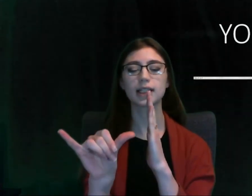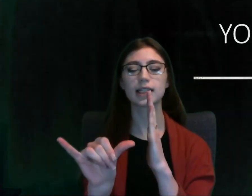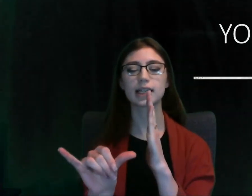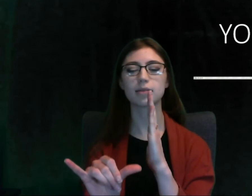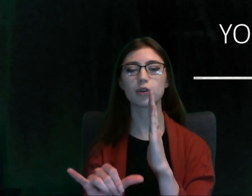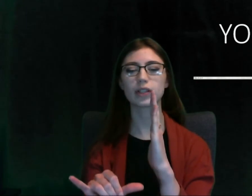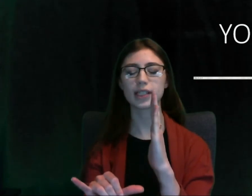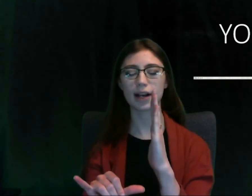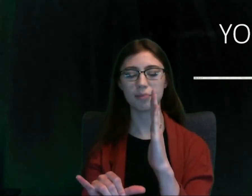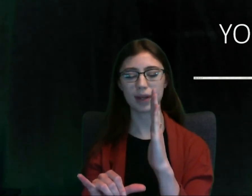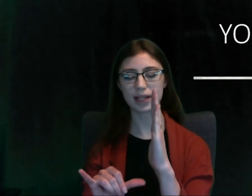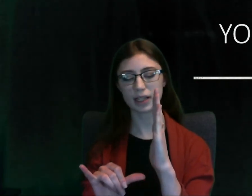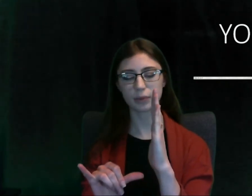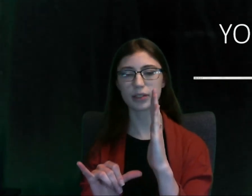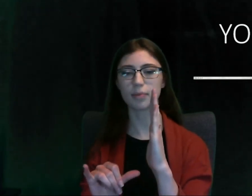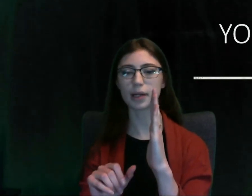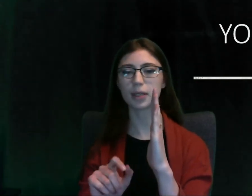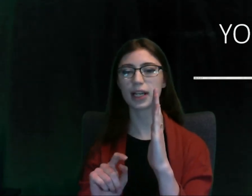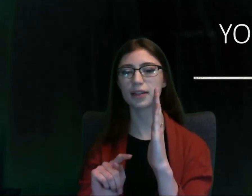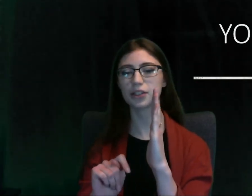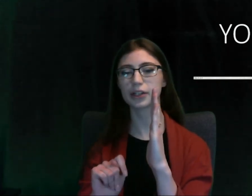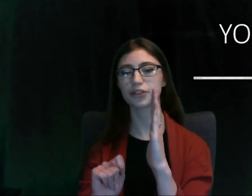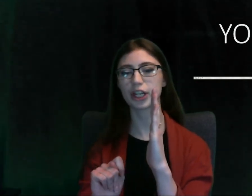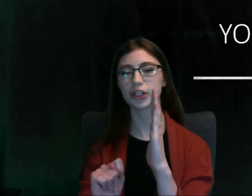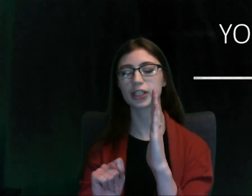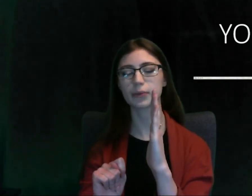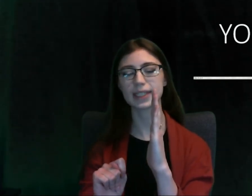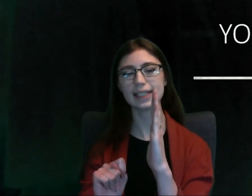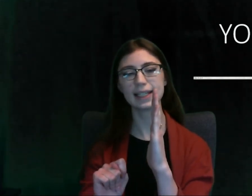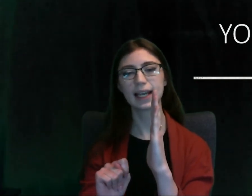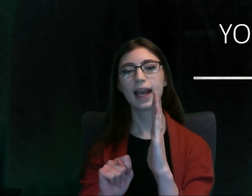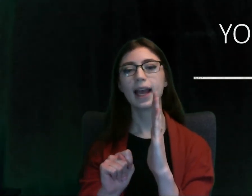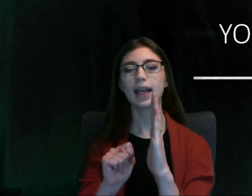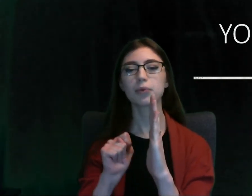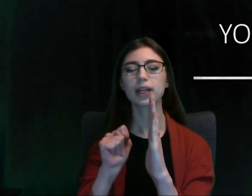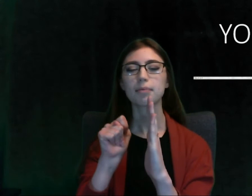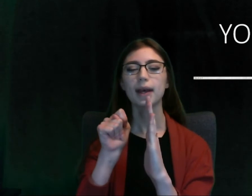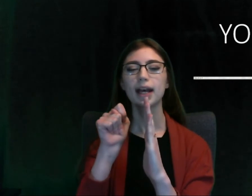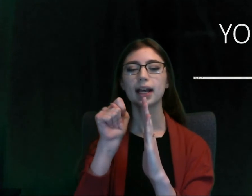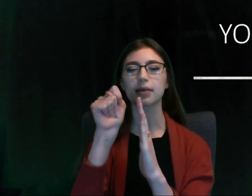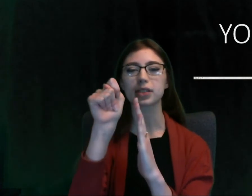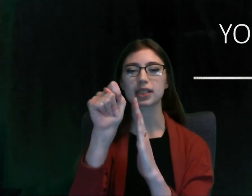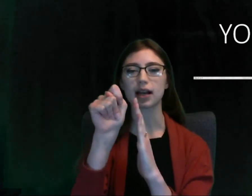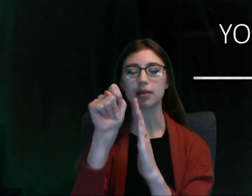as you move it down and back and reach the bottom of your hand, you're going to change it into a T and bring it back up to the top.